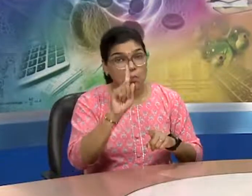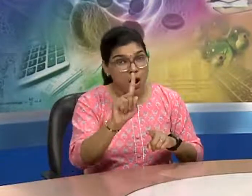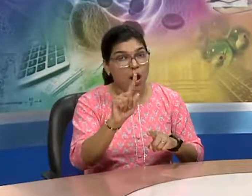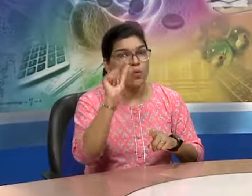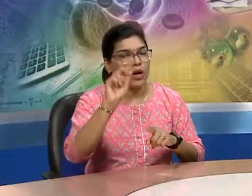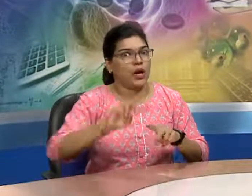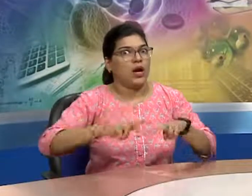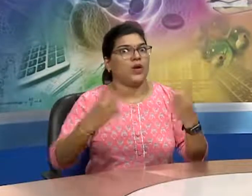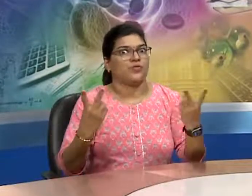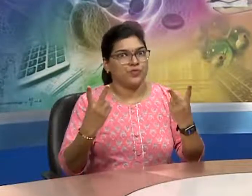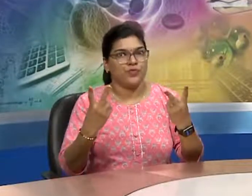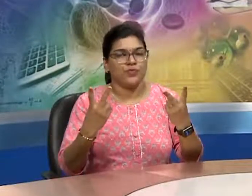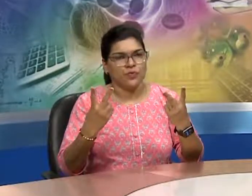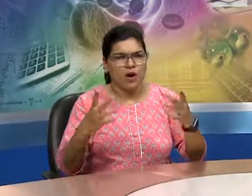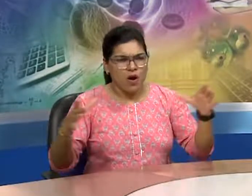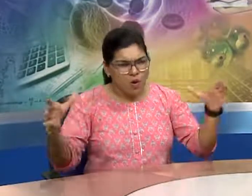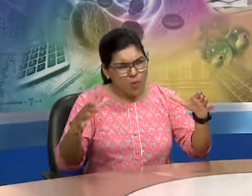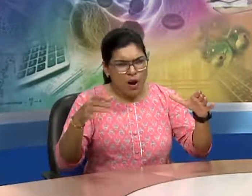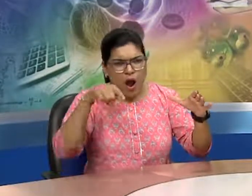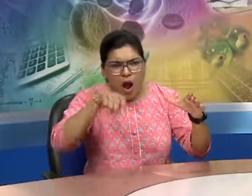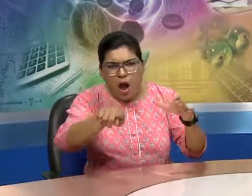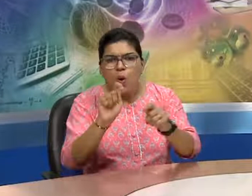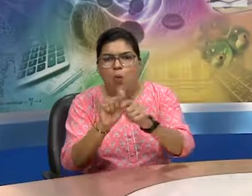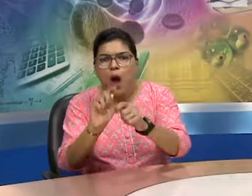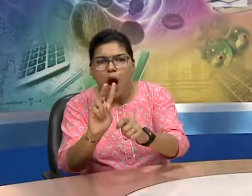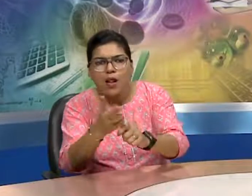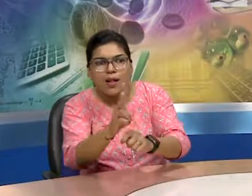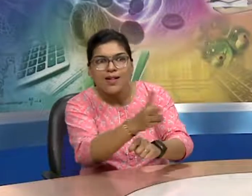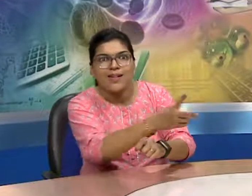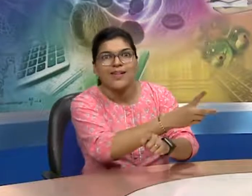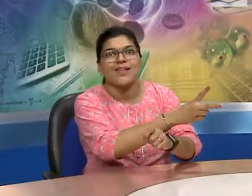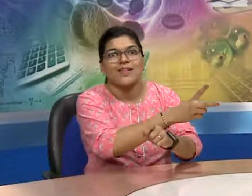but they perform different functions.